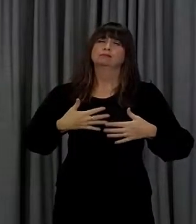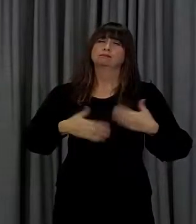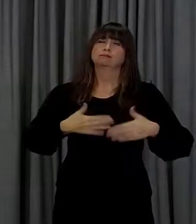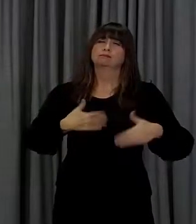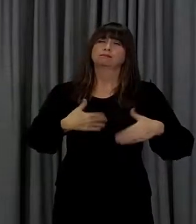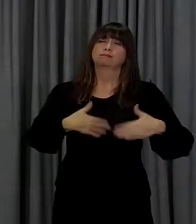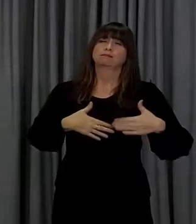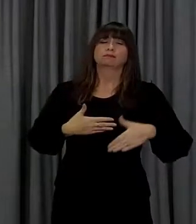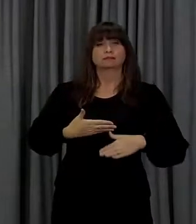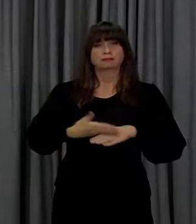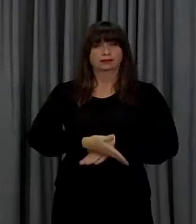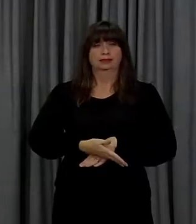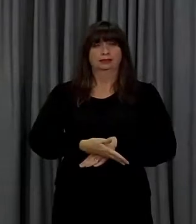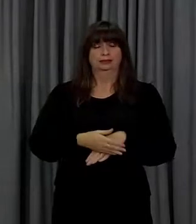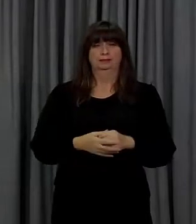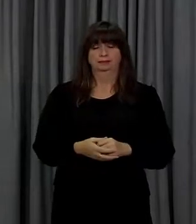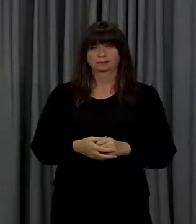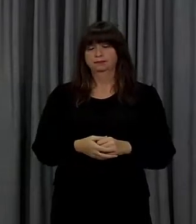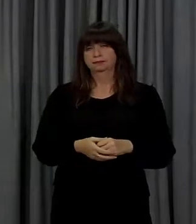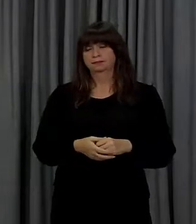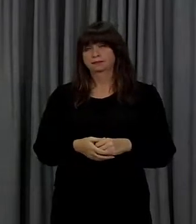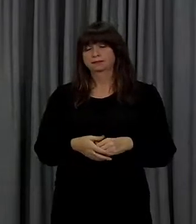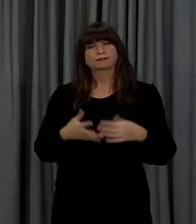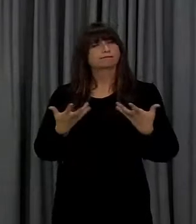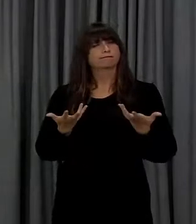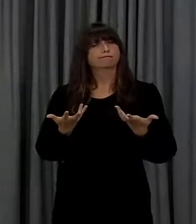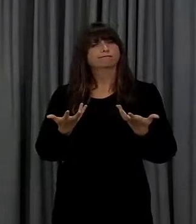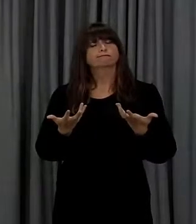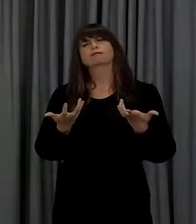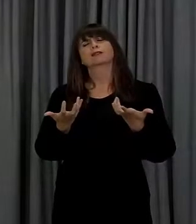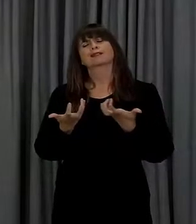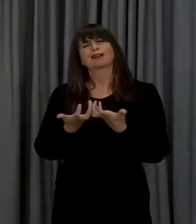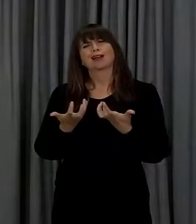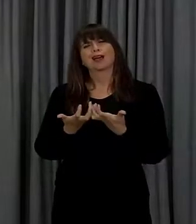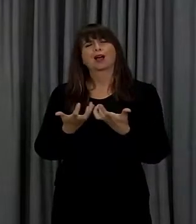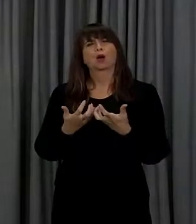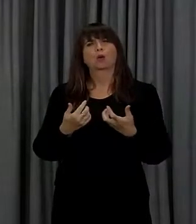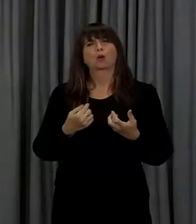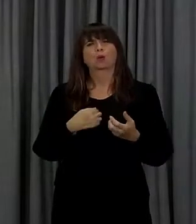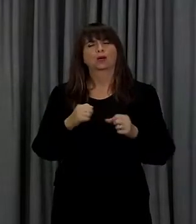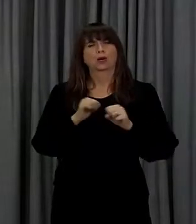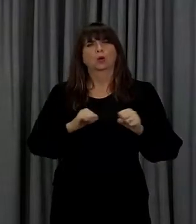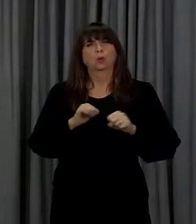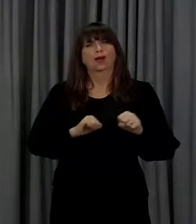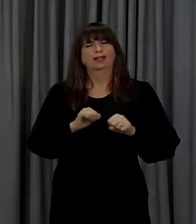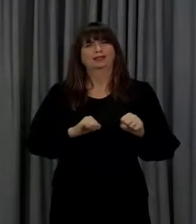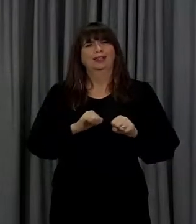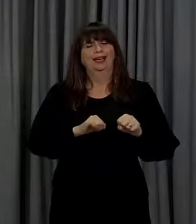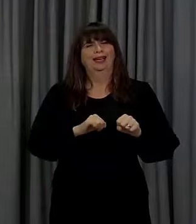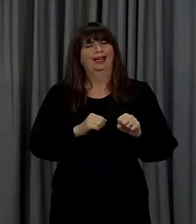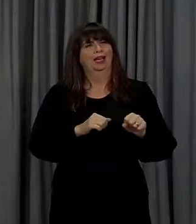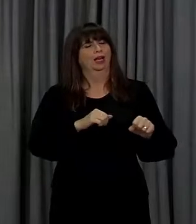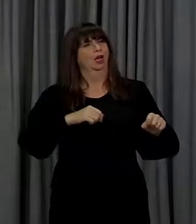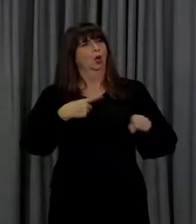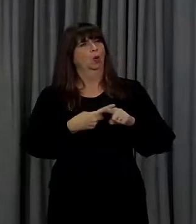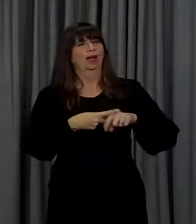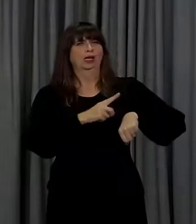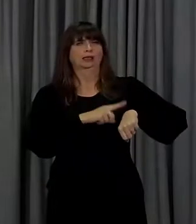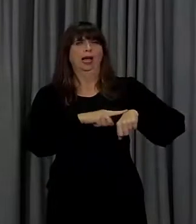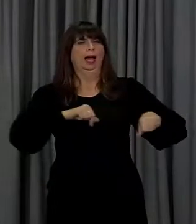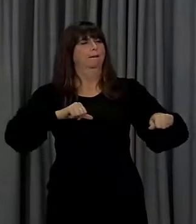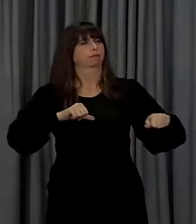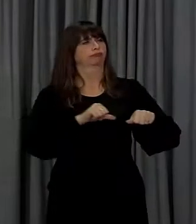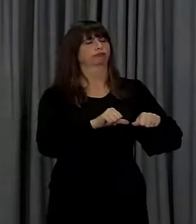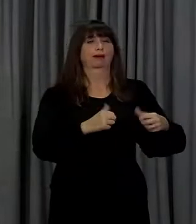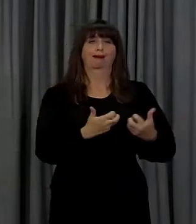The issue is, how do we get those waiting lists down? It's important to understand that